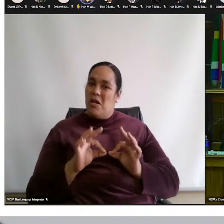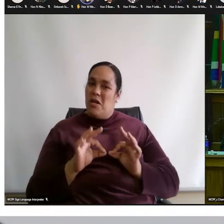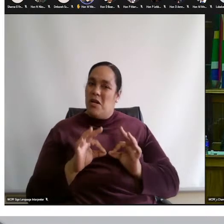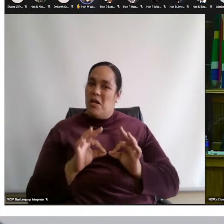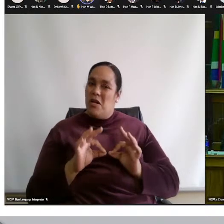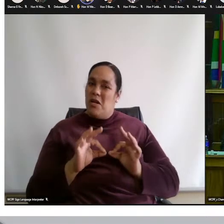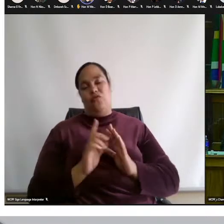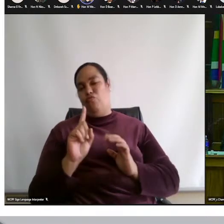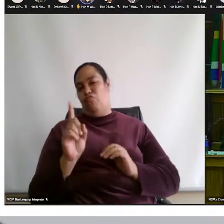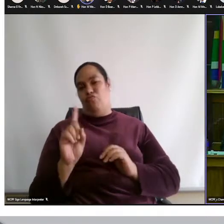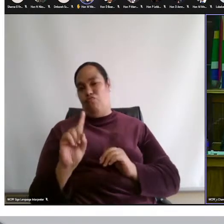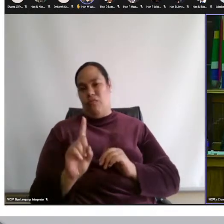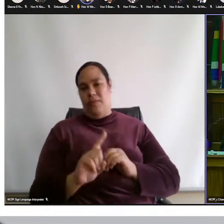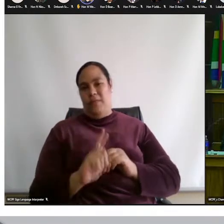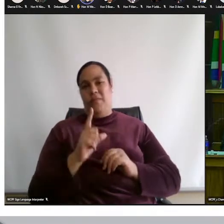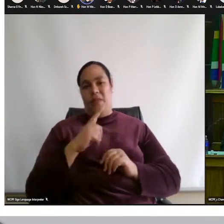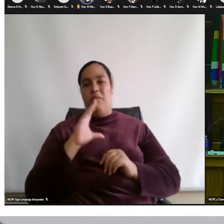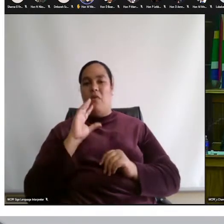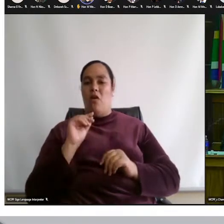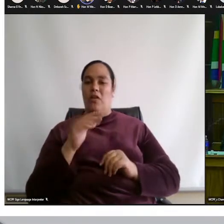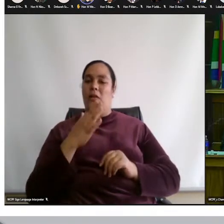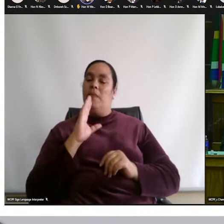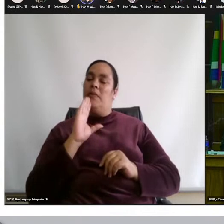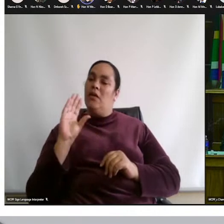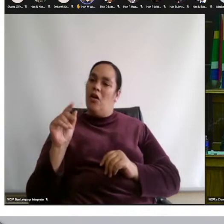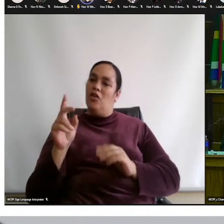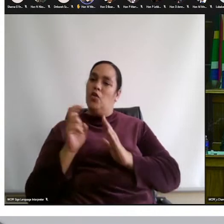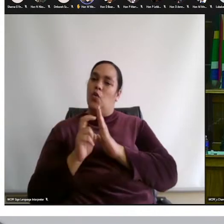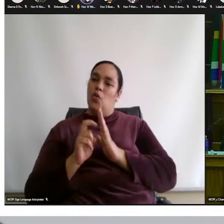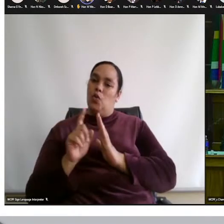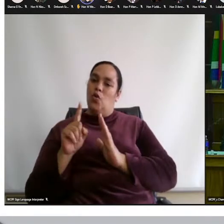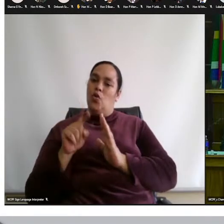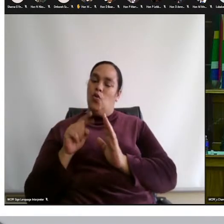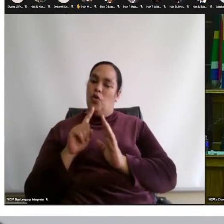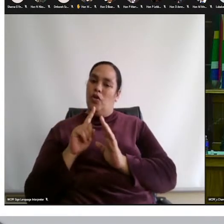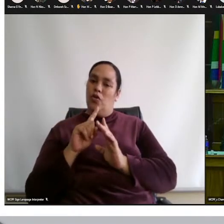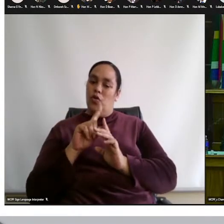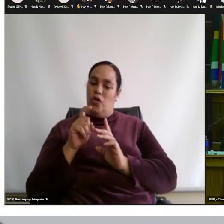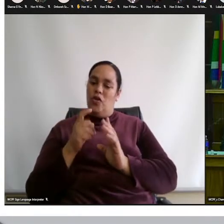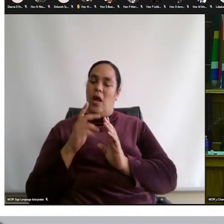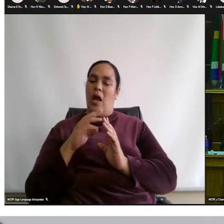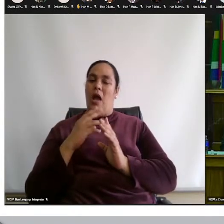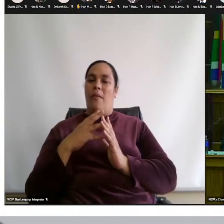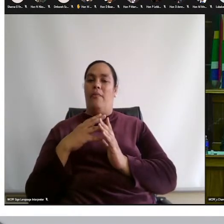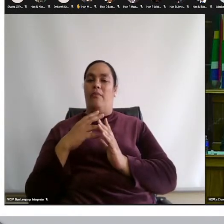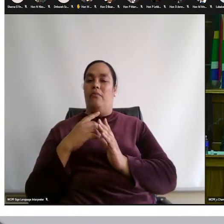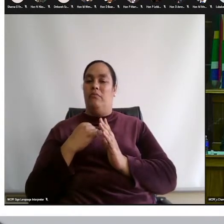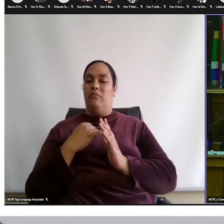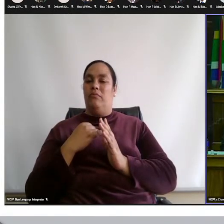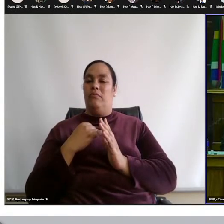House. I therefore ask that you you'd rule his question out of order.